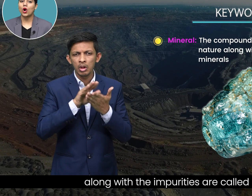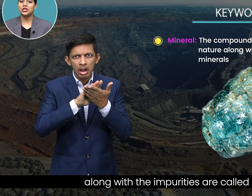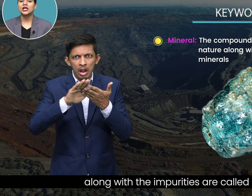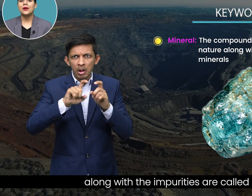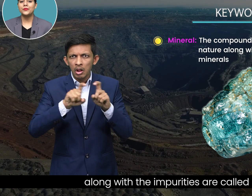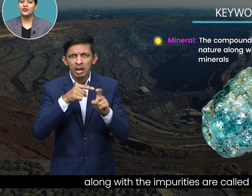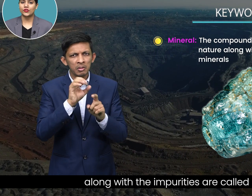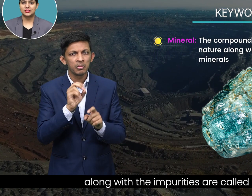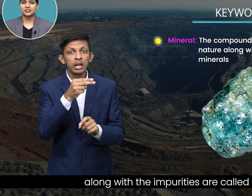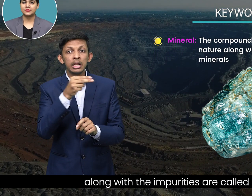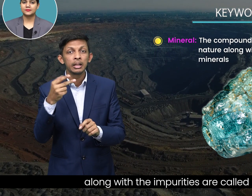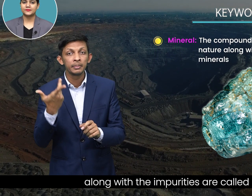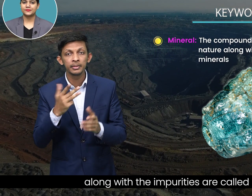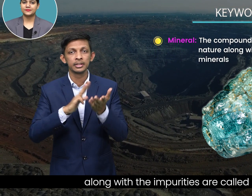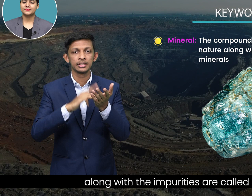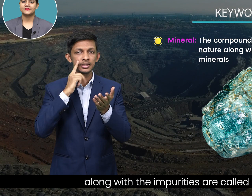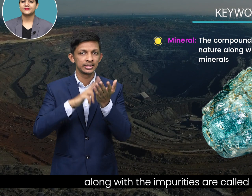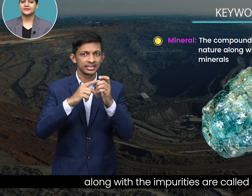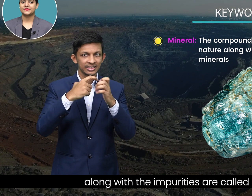are called minerals.